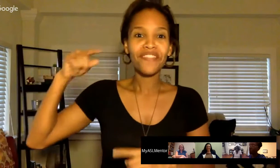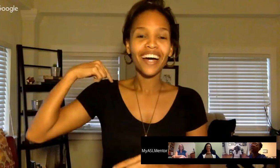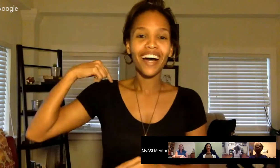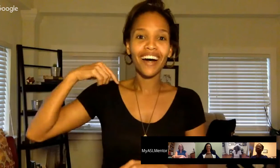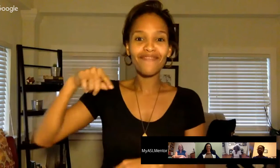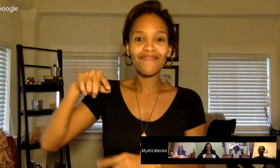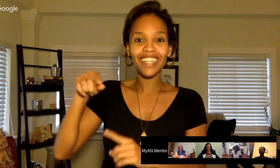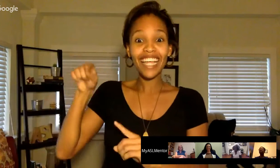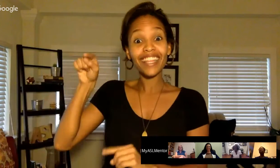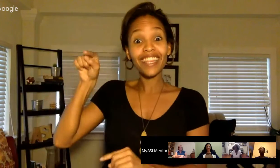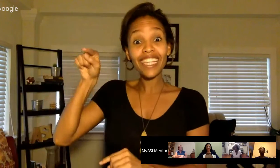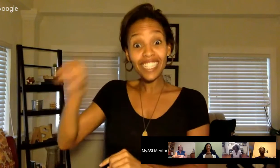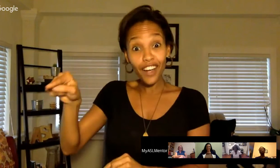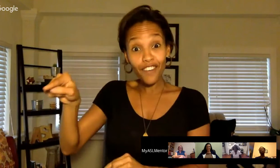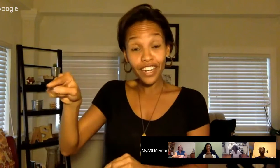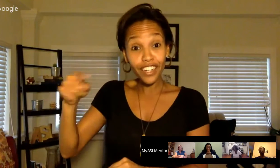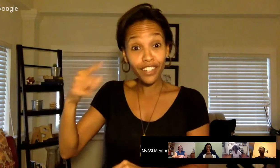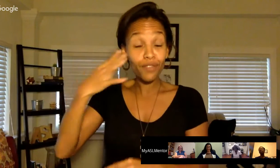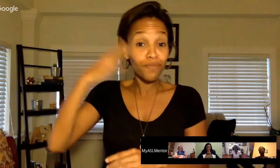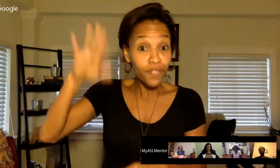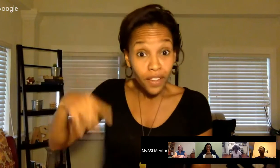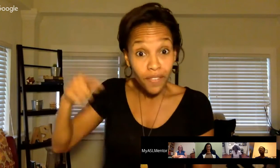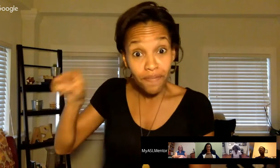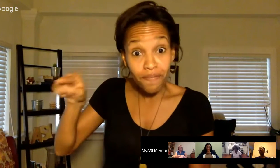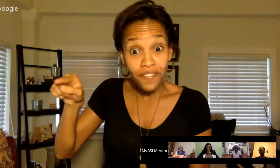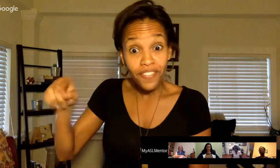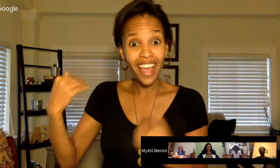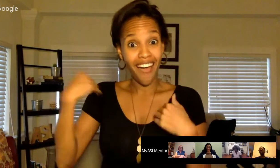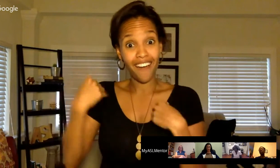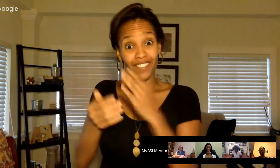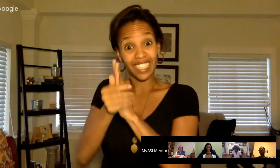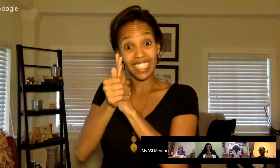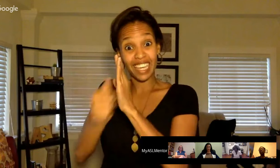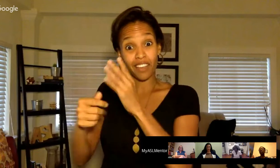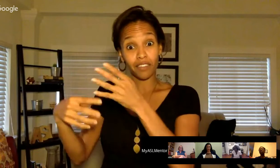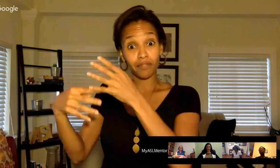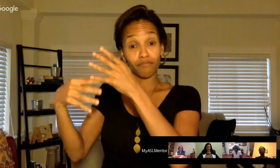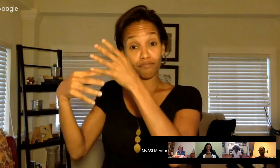time. This guy over here,